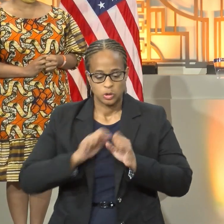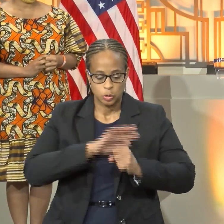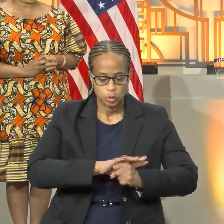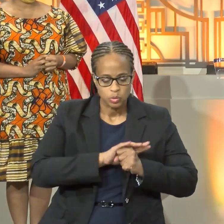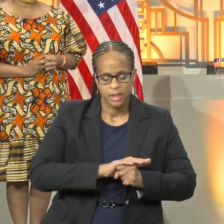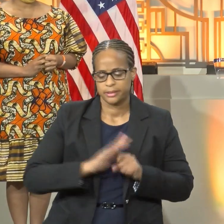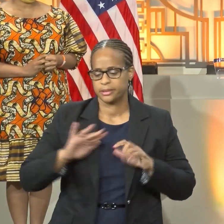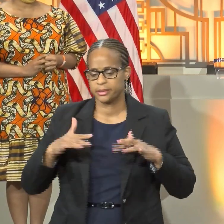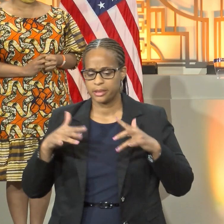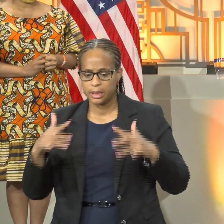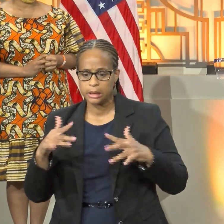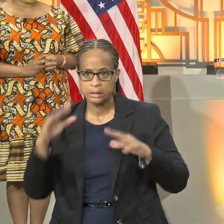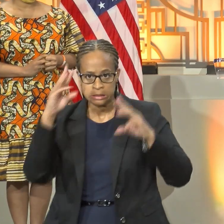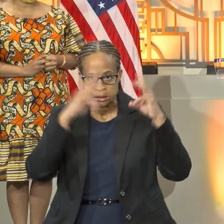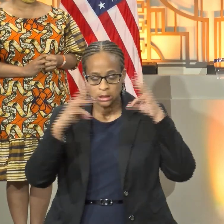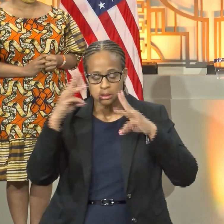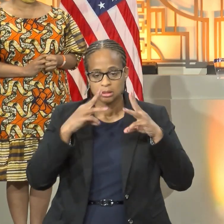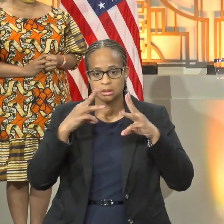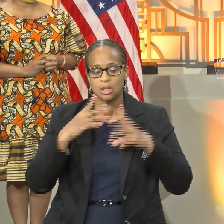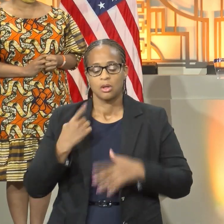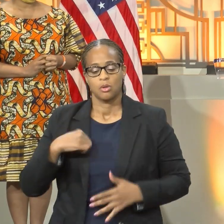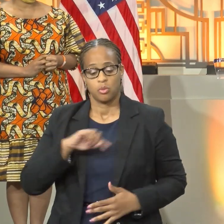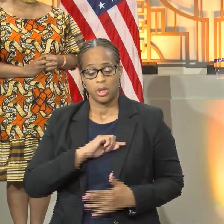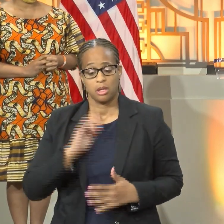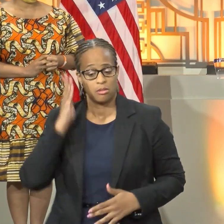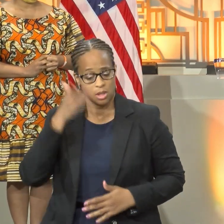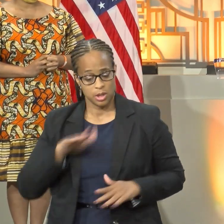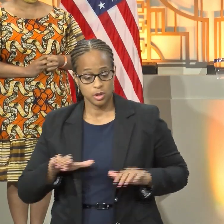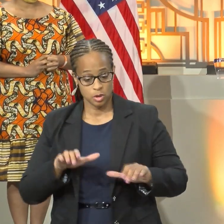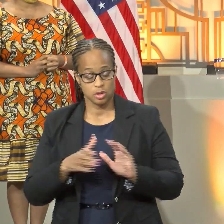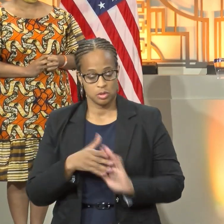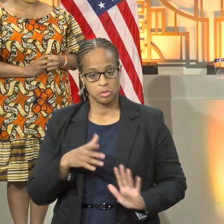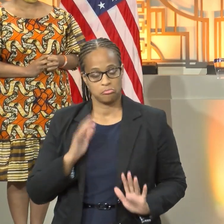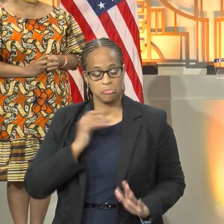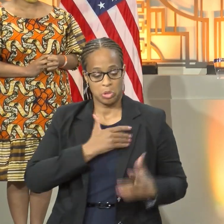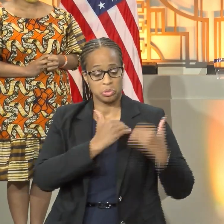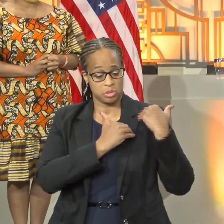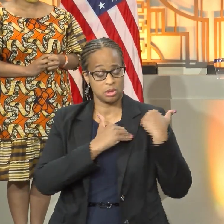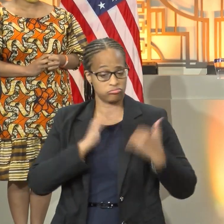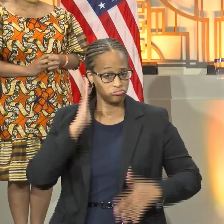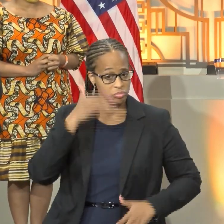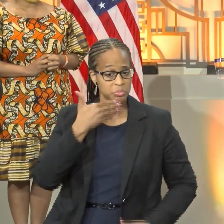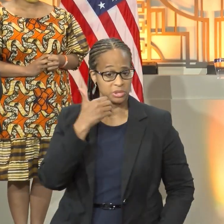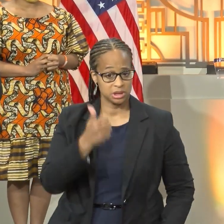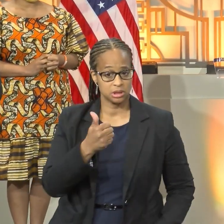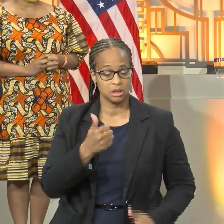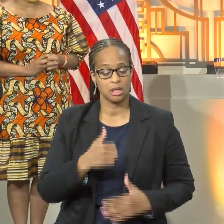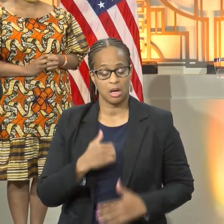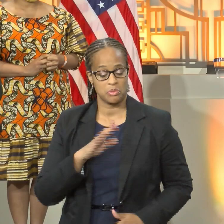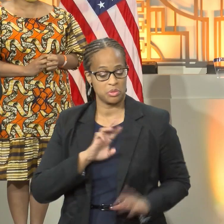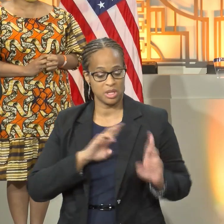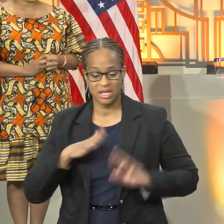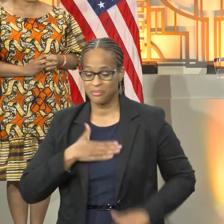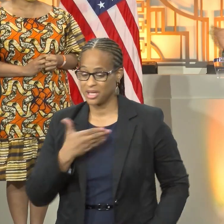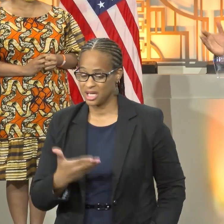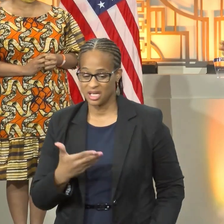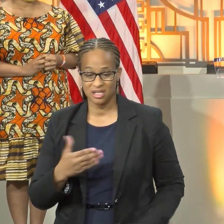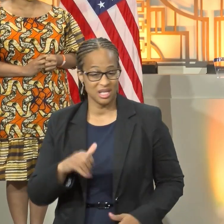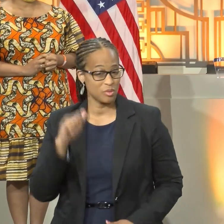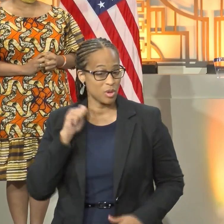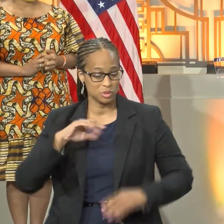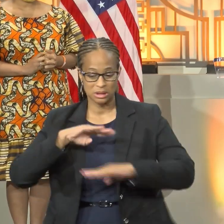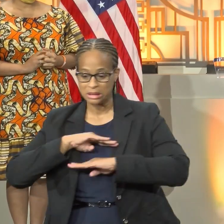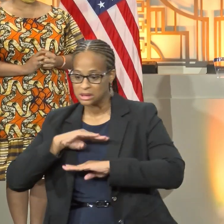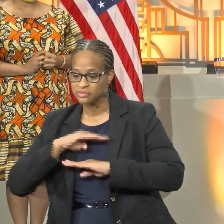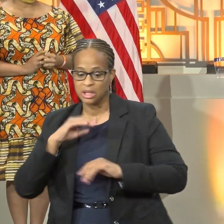anxiety. And so we are going to do our part. And I will readily admit it won't meet every